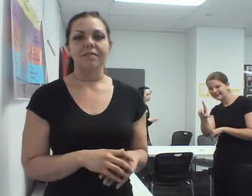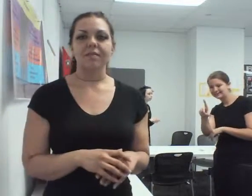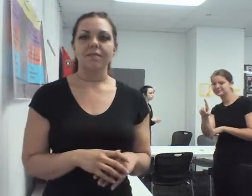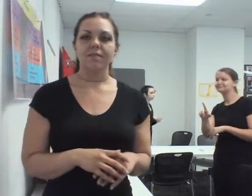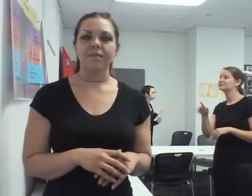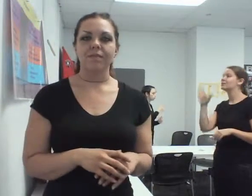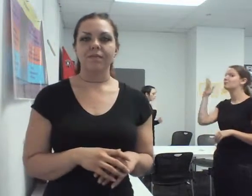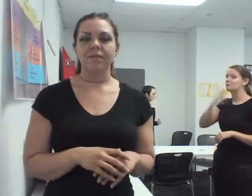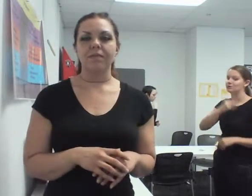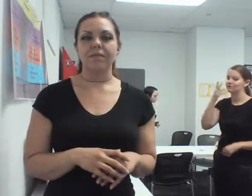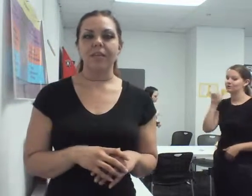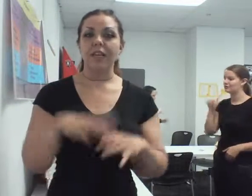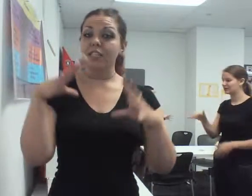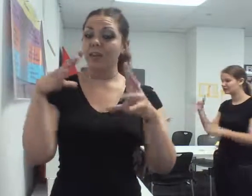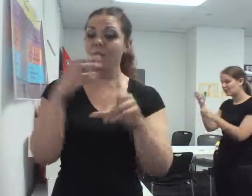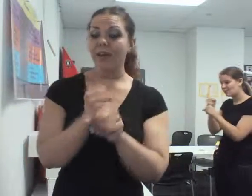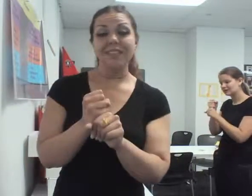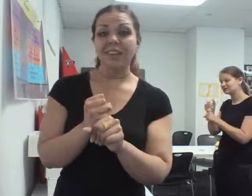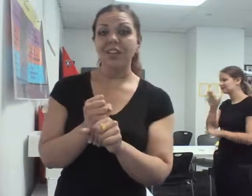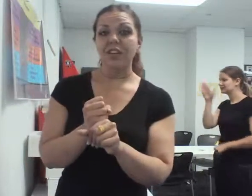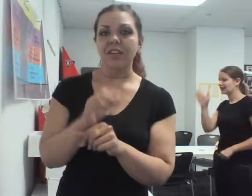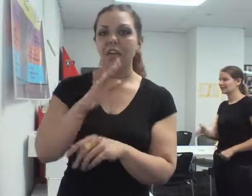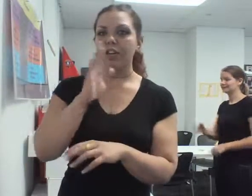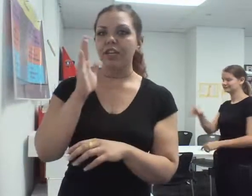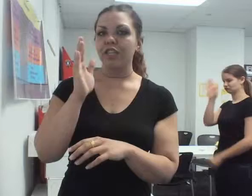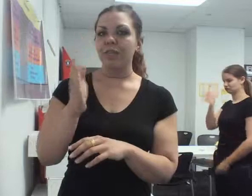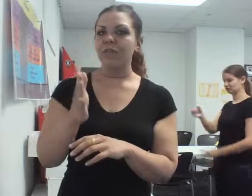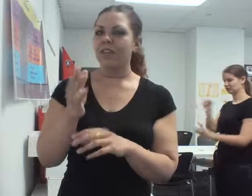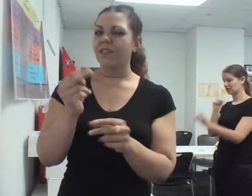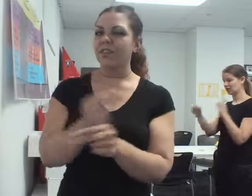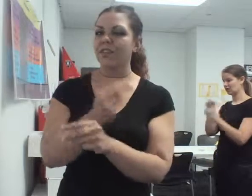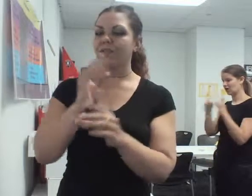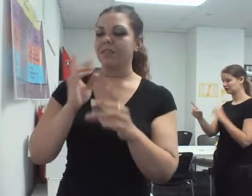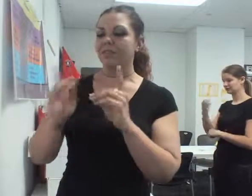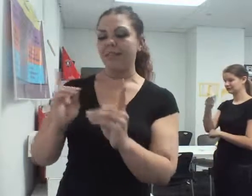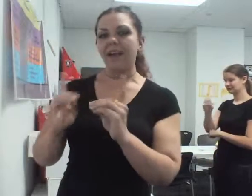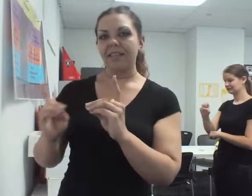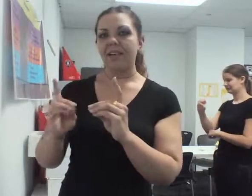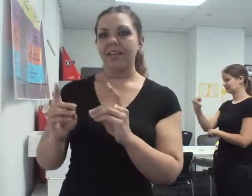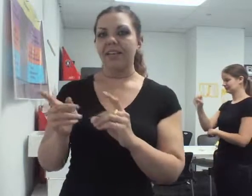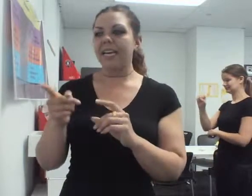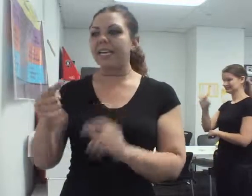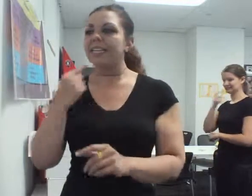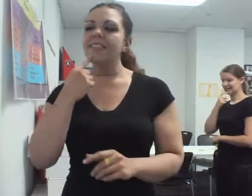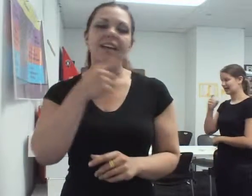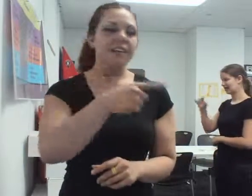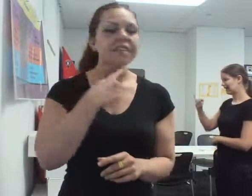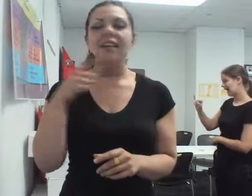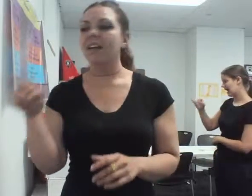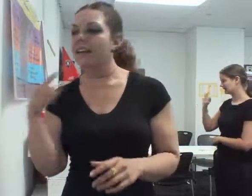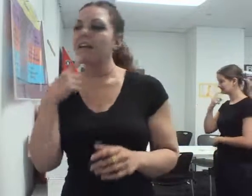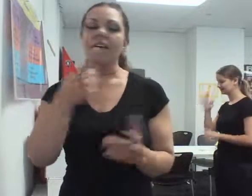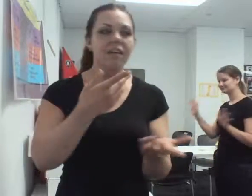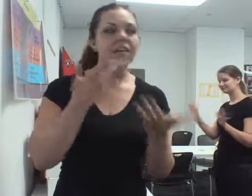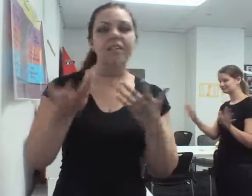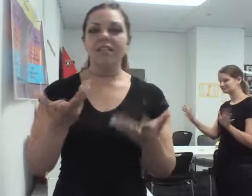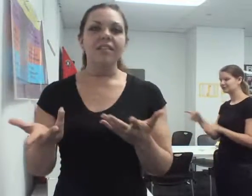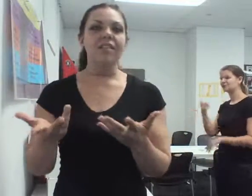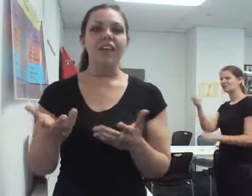summarization, you never once went right into dialogue. He said, I said, he said, I said. That's what you want to avoid. But that is what you're going to